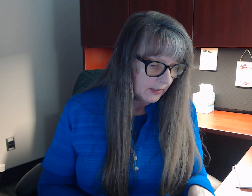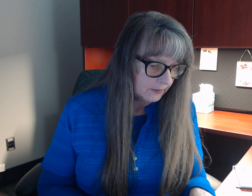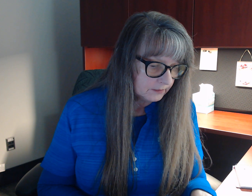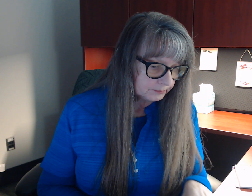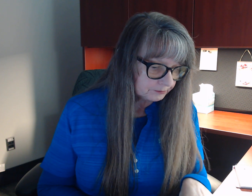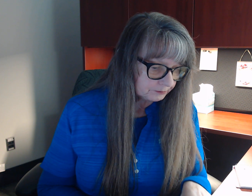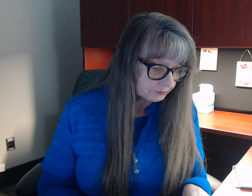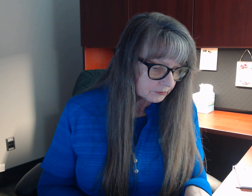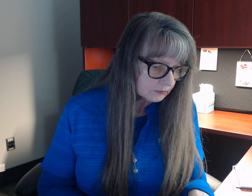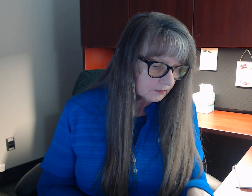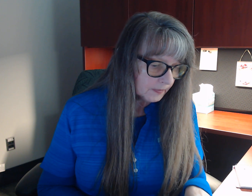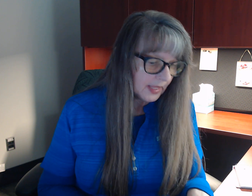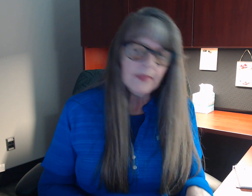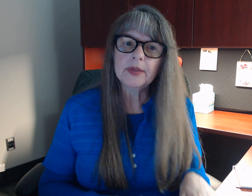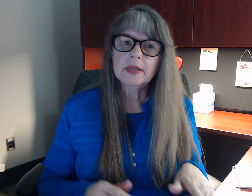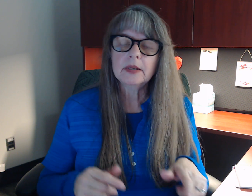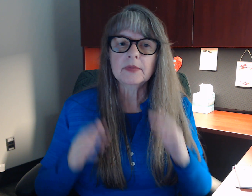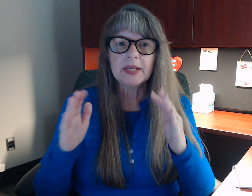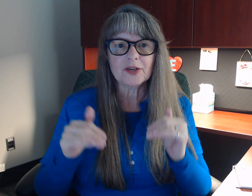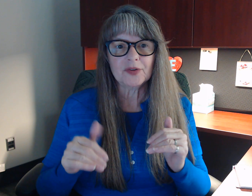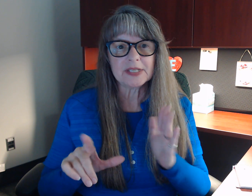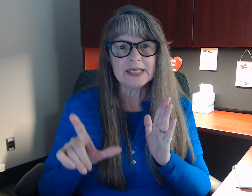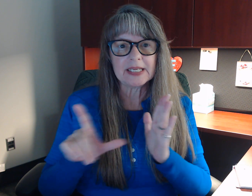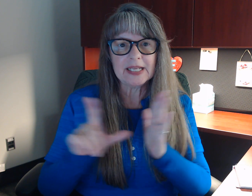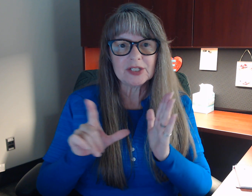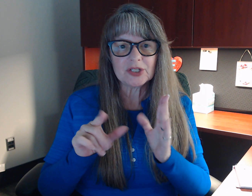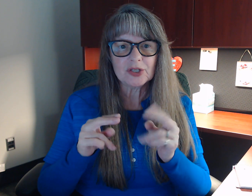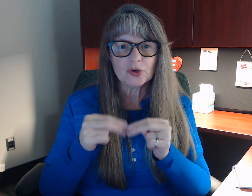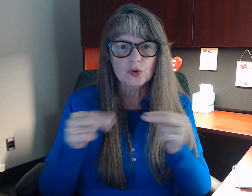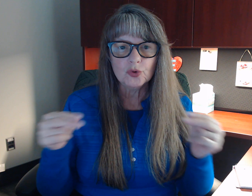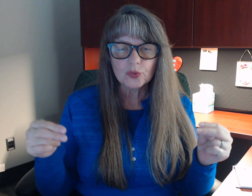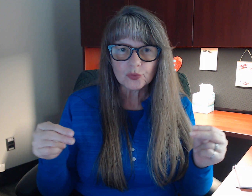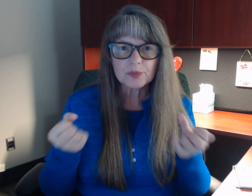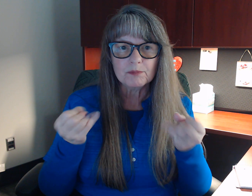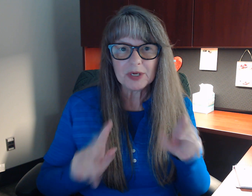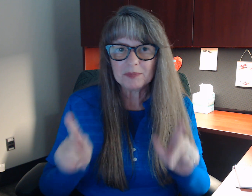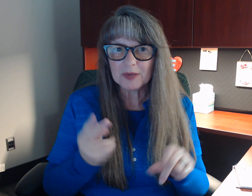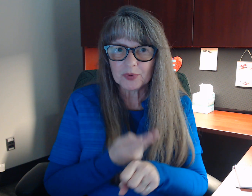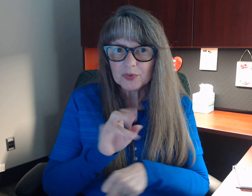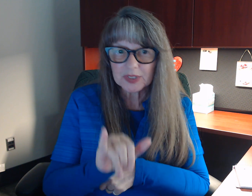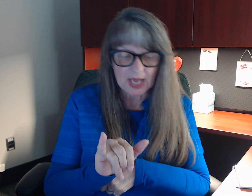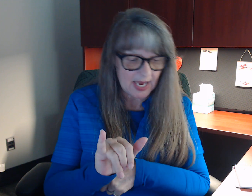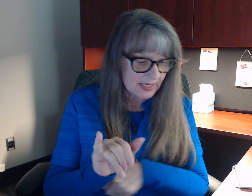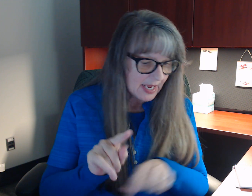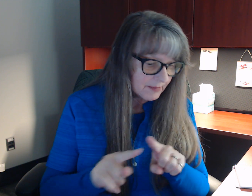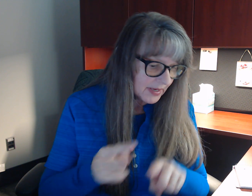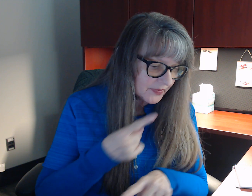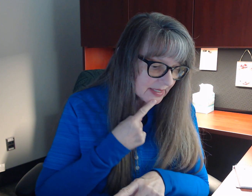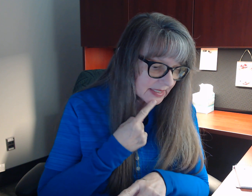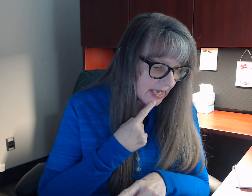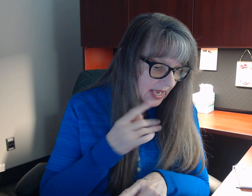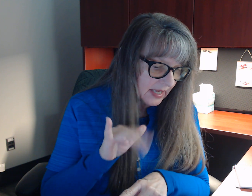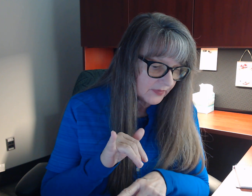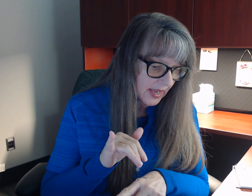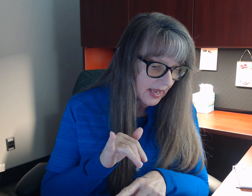And then the next one is instant noodles. Many people use that, but they said that